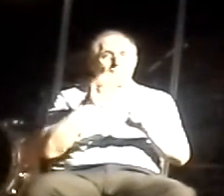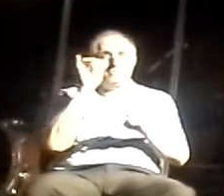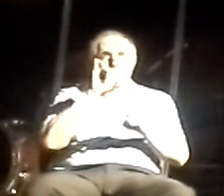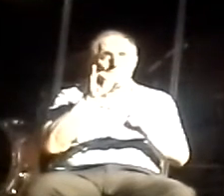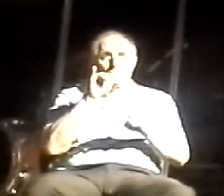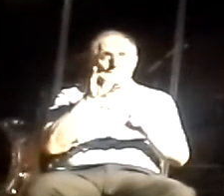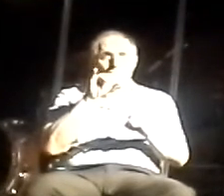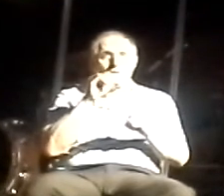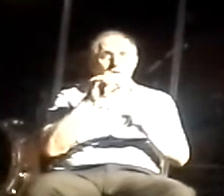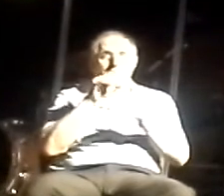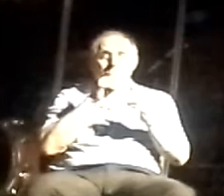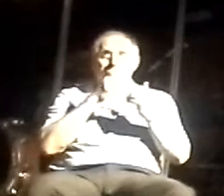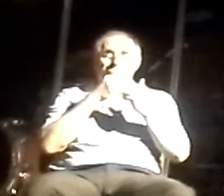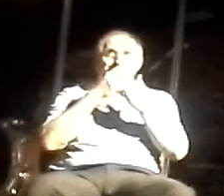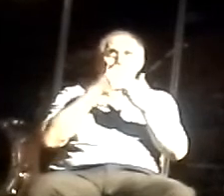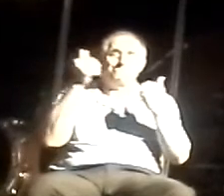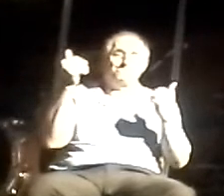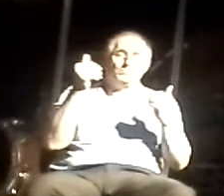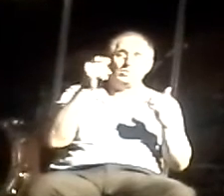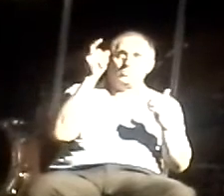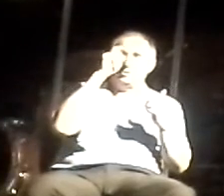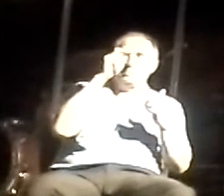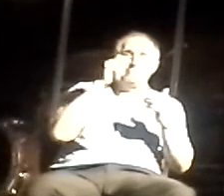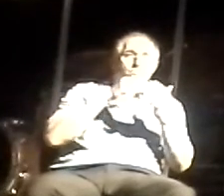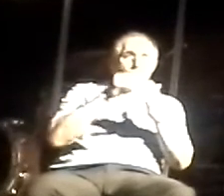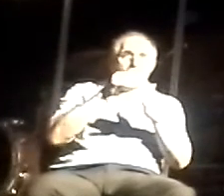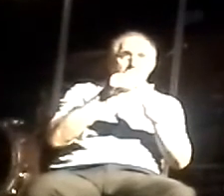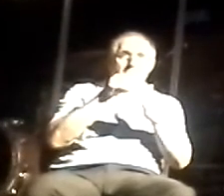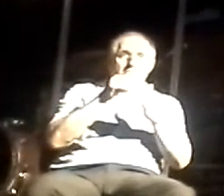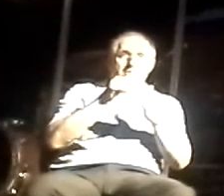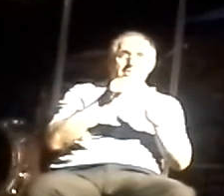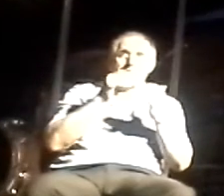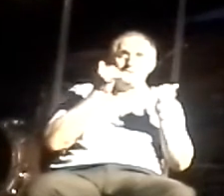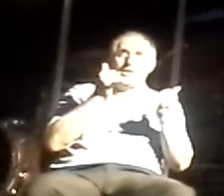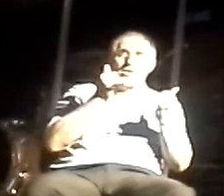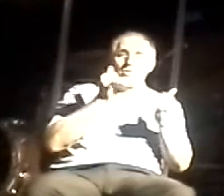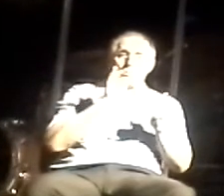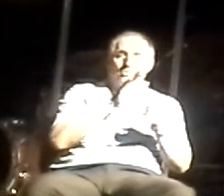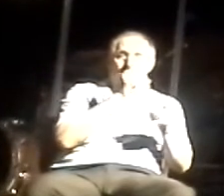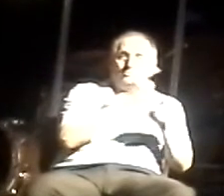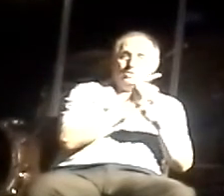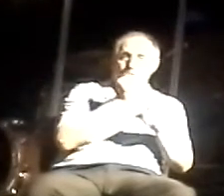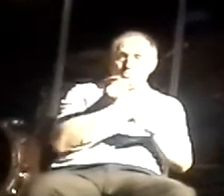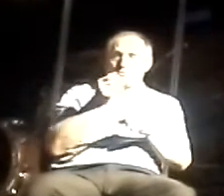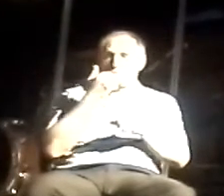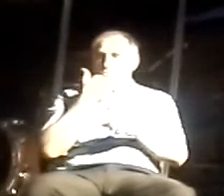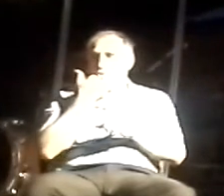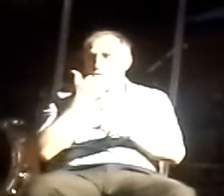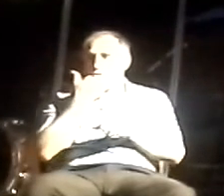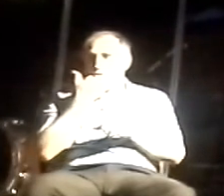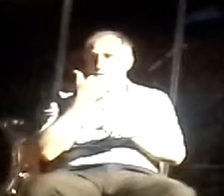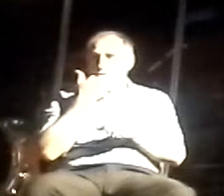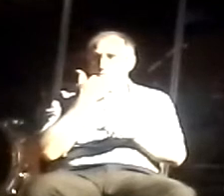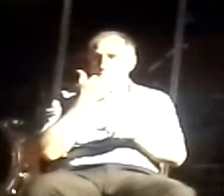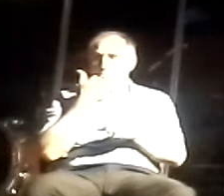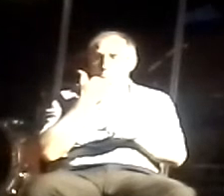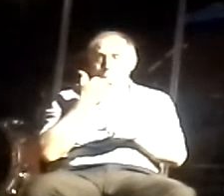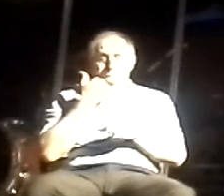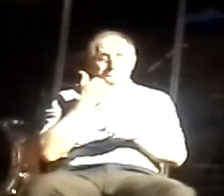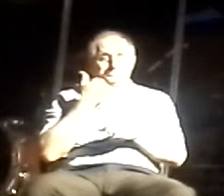away wisdom for so long, that their foolishness has become wisdom in their eyes. They're right, you're wrong, suck rocks.